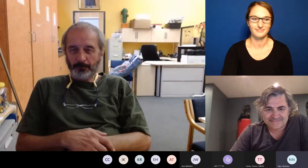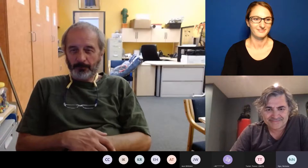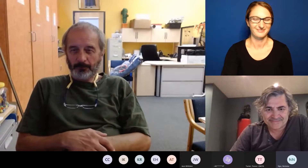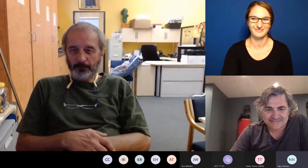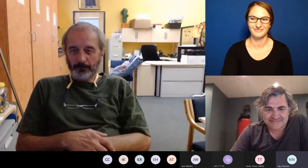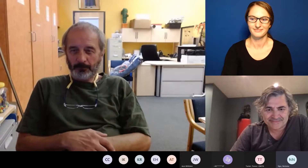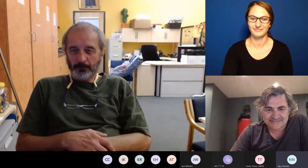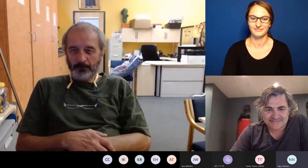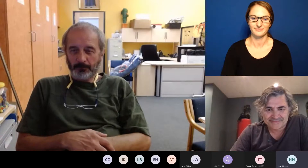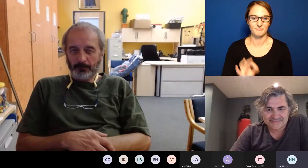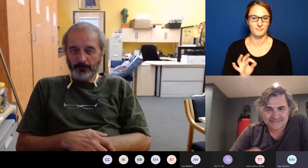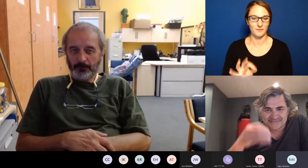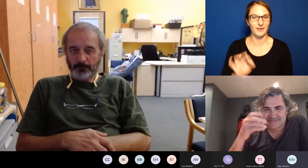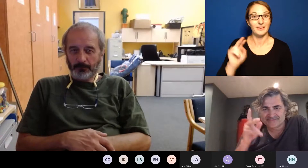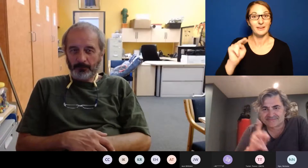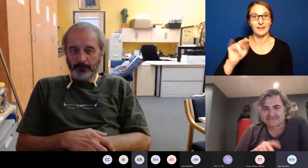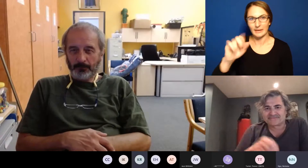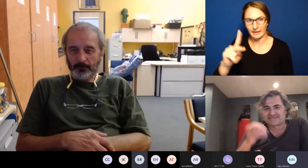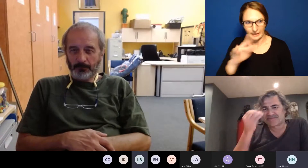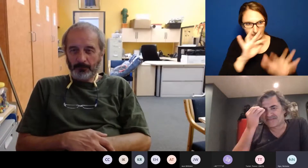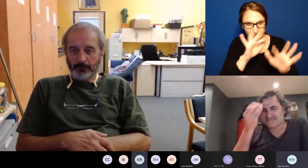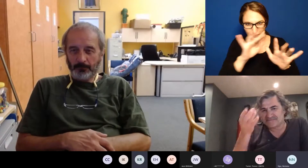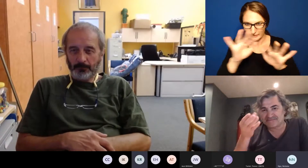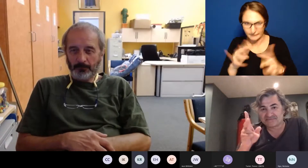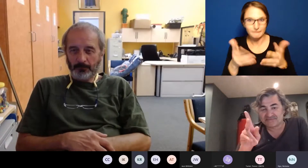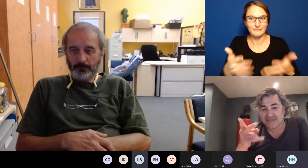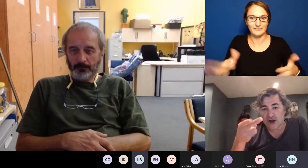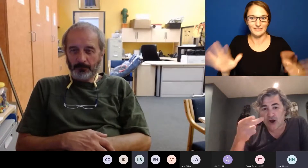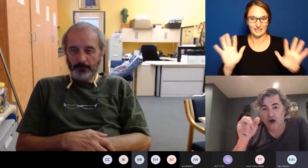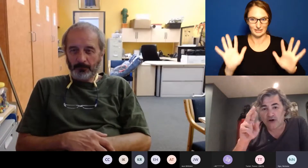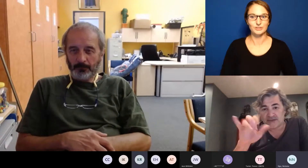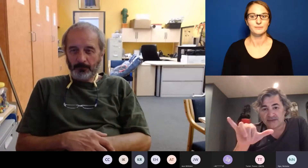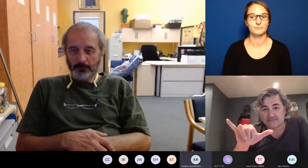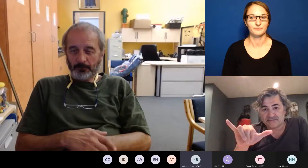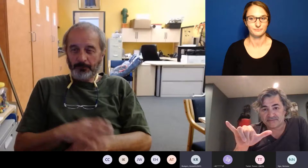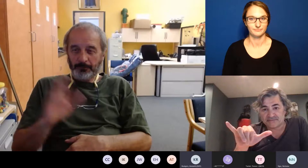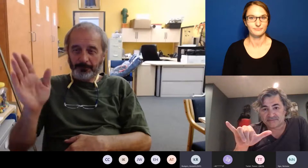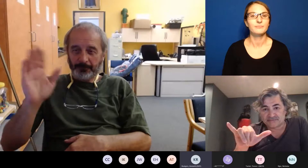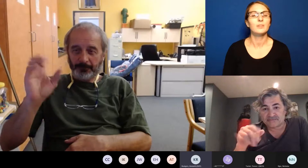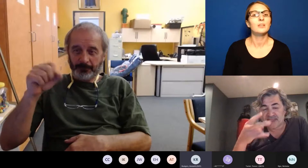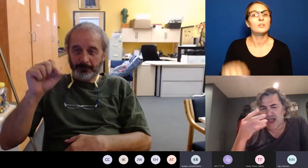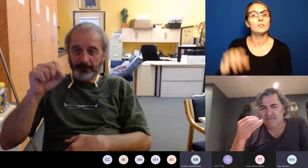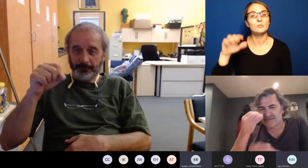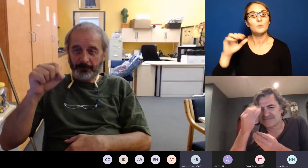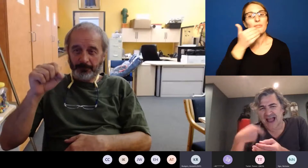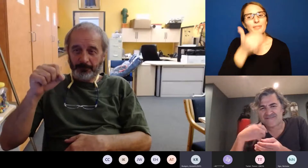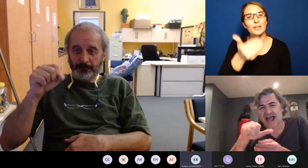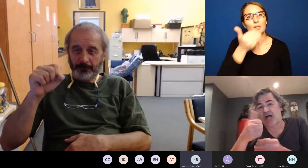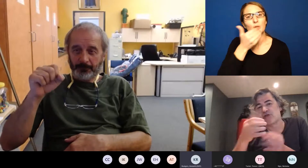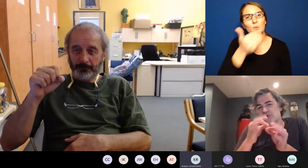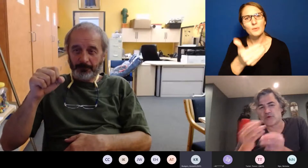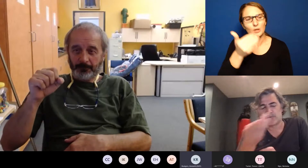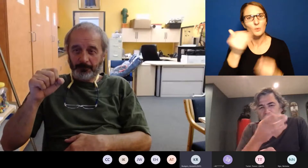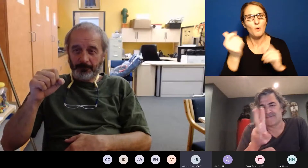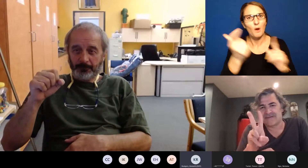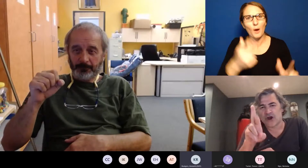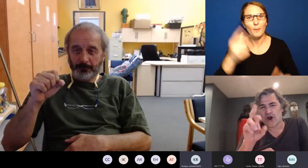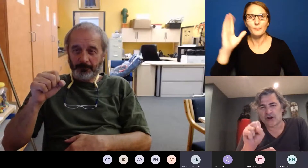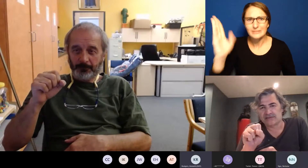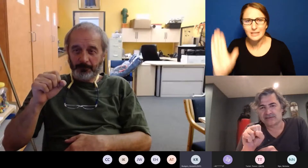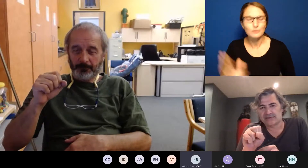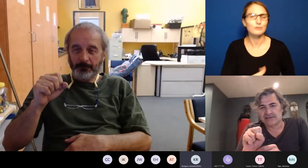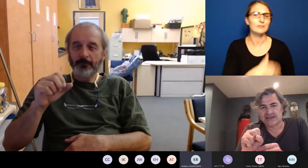That is everyone, Ken. All right. Thank you all. Thank you all members. Thank you all presenters,